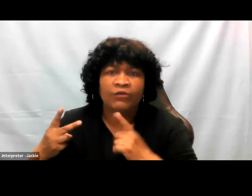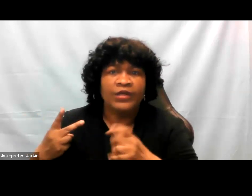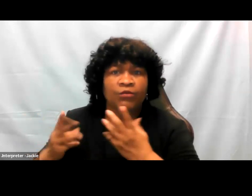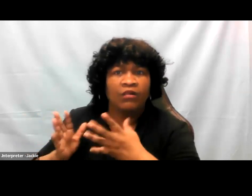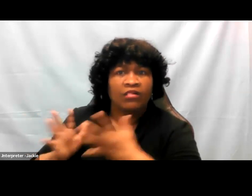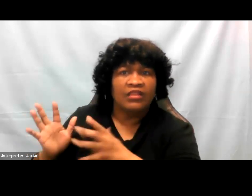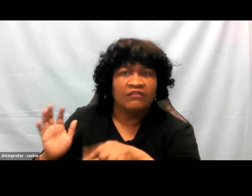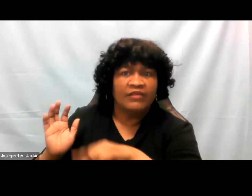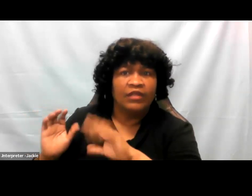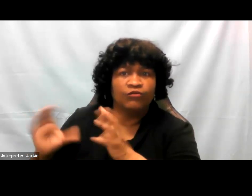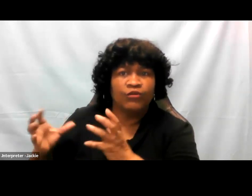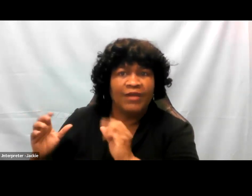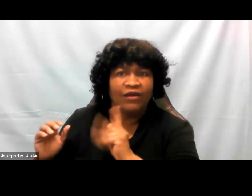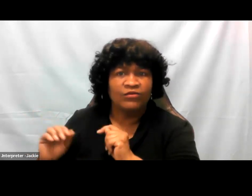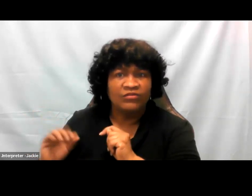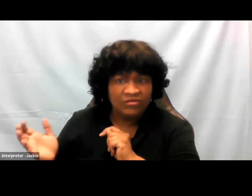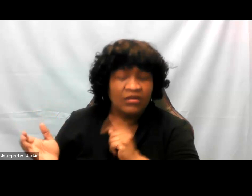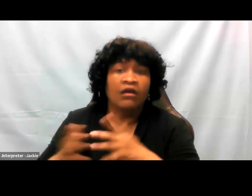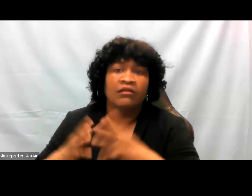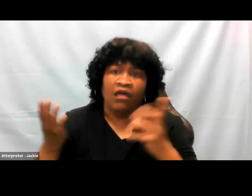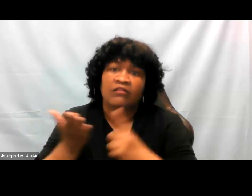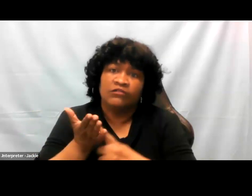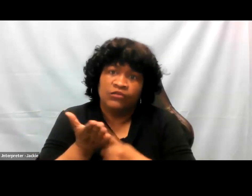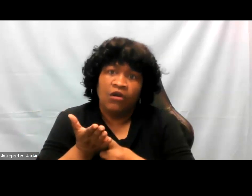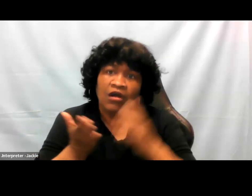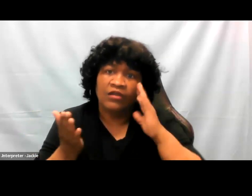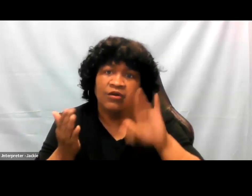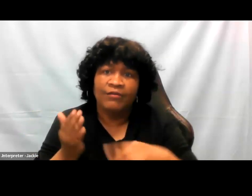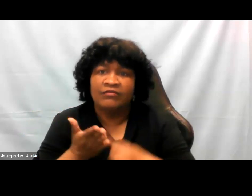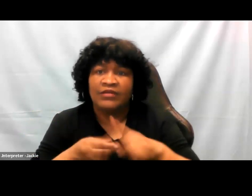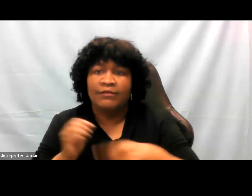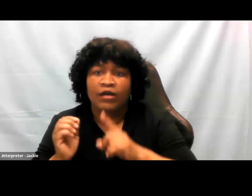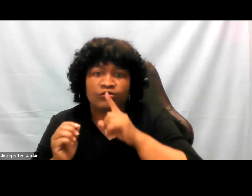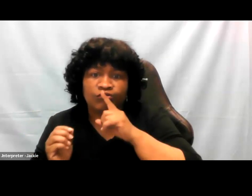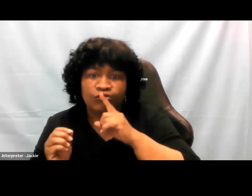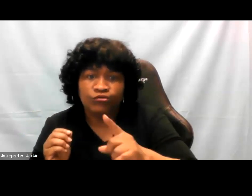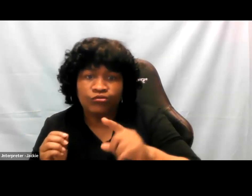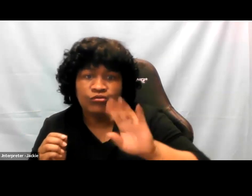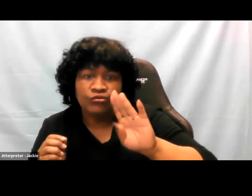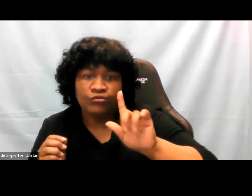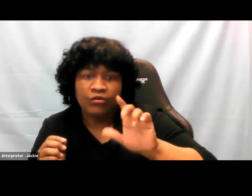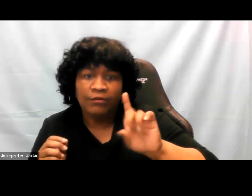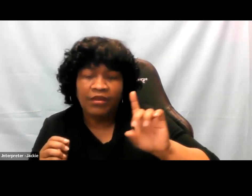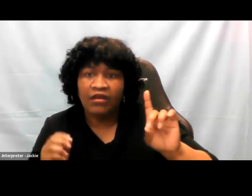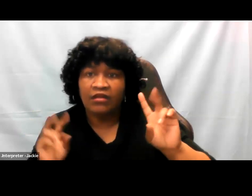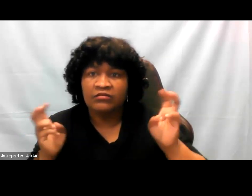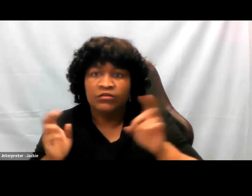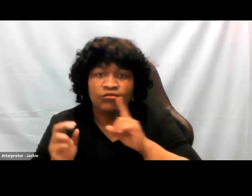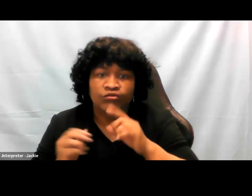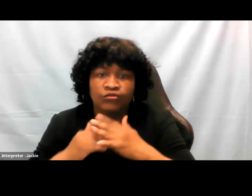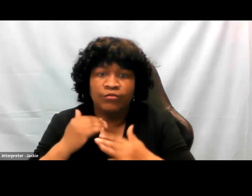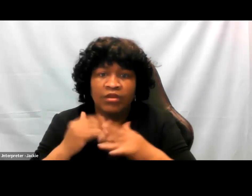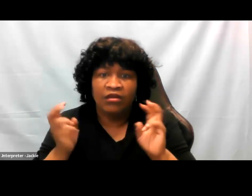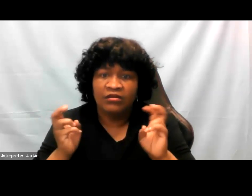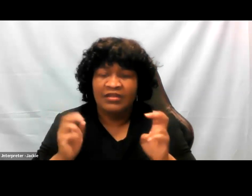consideration. I know that there's been a lot of talk and debate about True Blood for many years in Washington State. That's not going anywhere